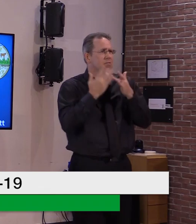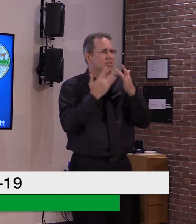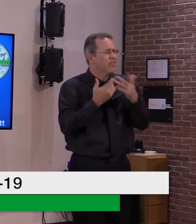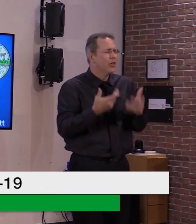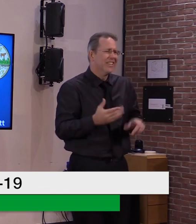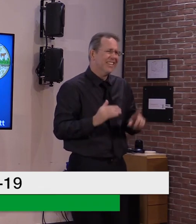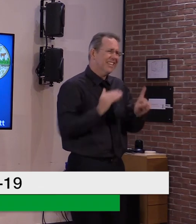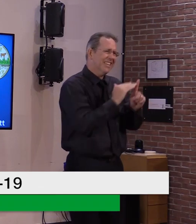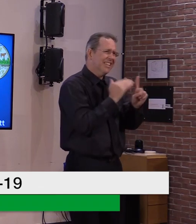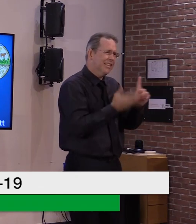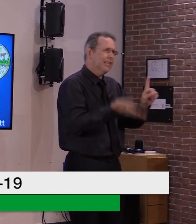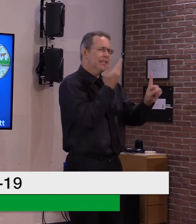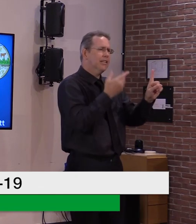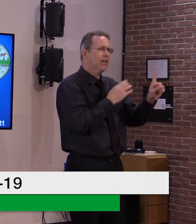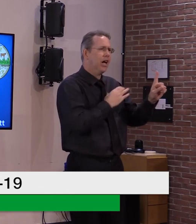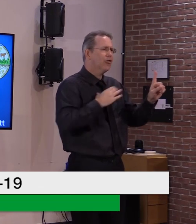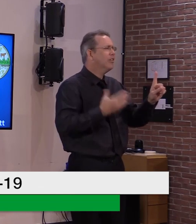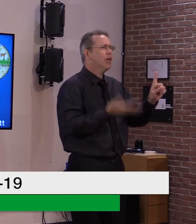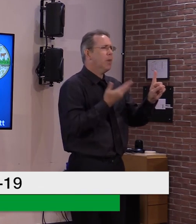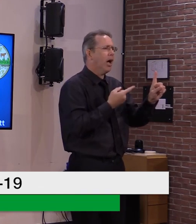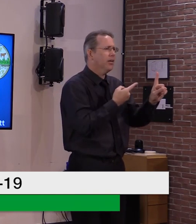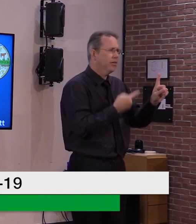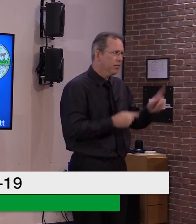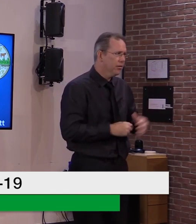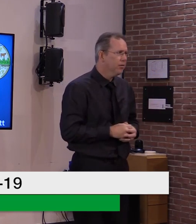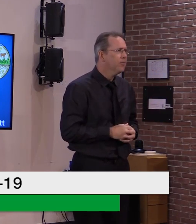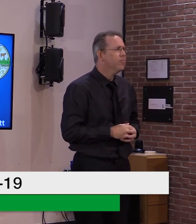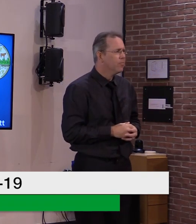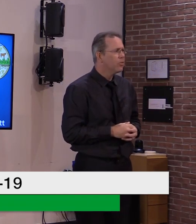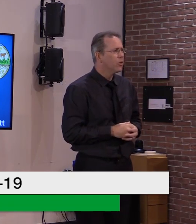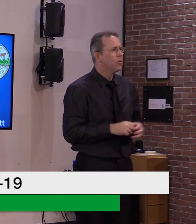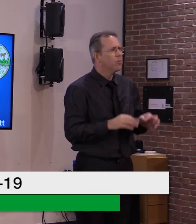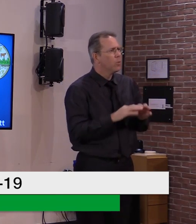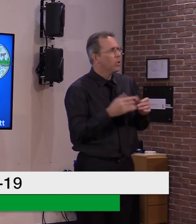so i'm pleading with them to get back to work